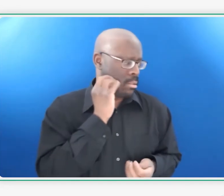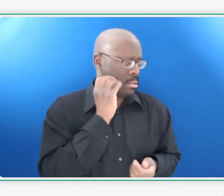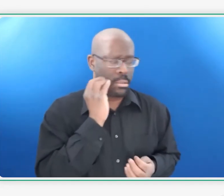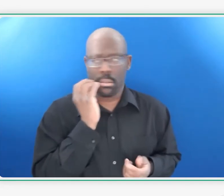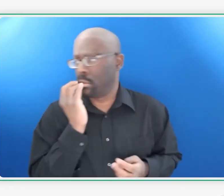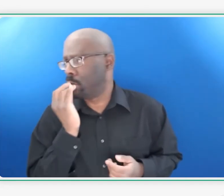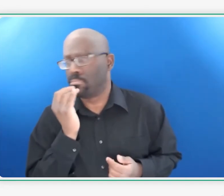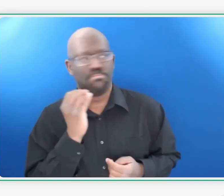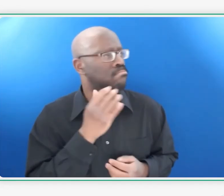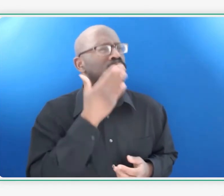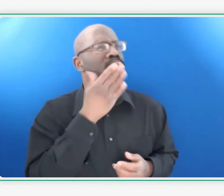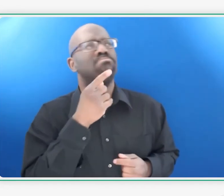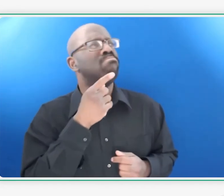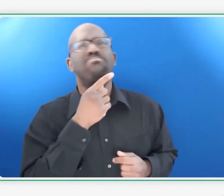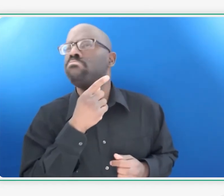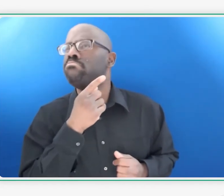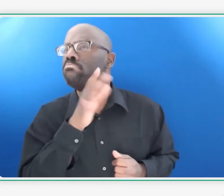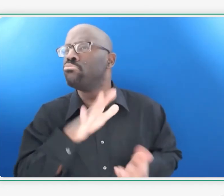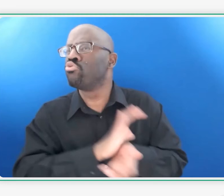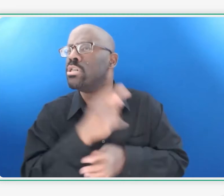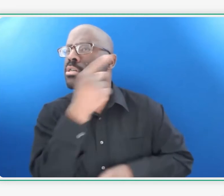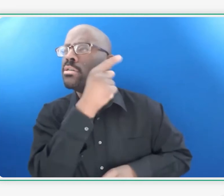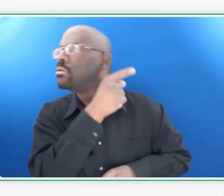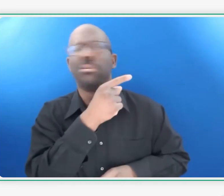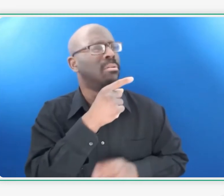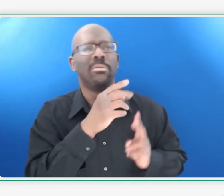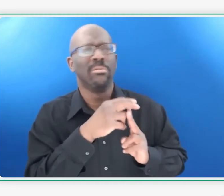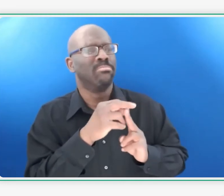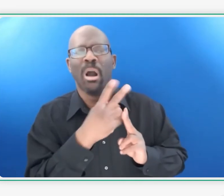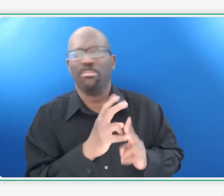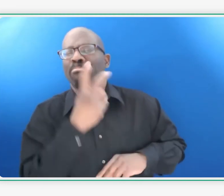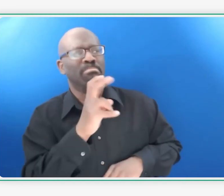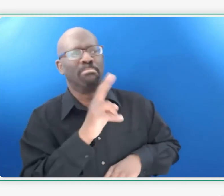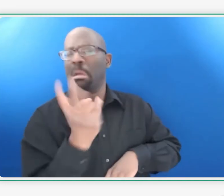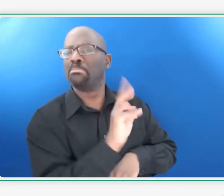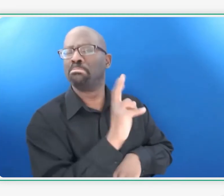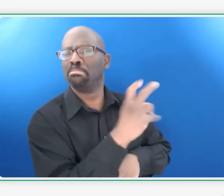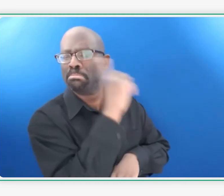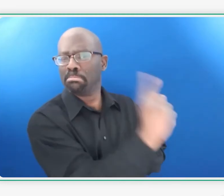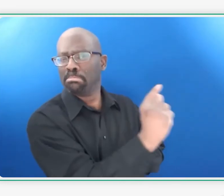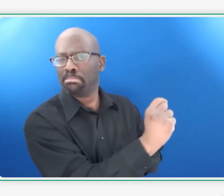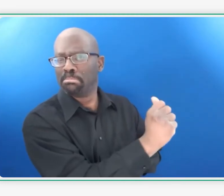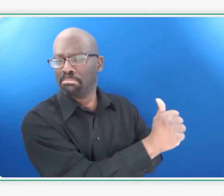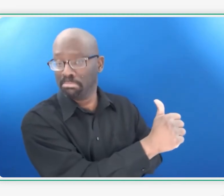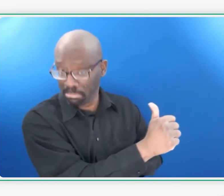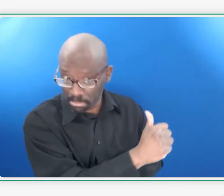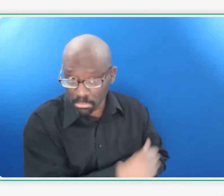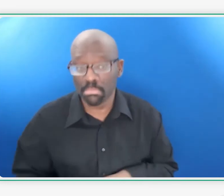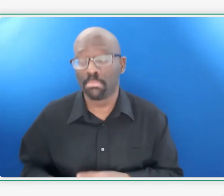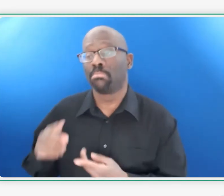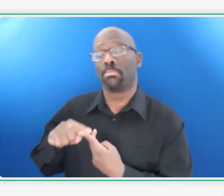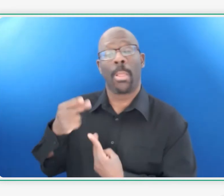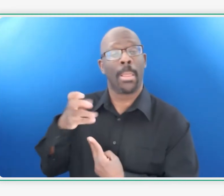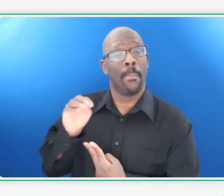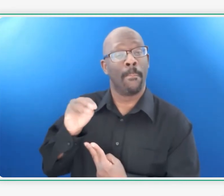So Sniff and Scurry start to think. They smell around and they think, you know where there may be cheese in another place. So they go off to